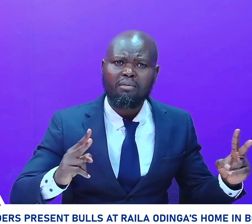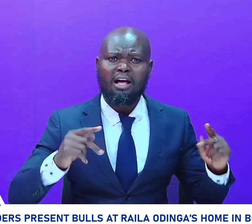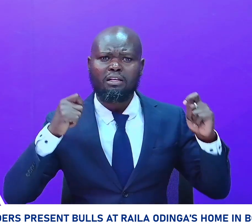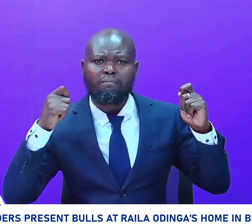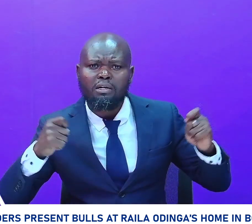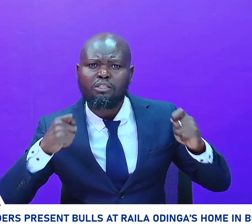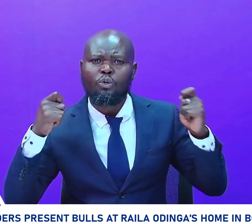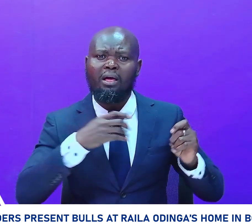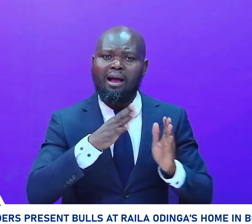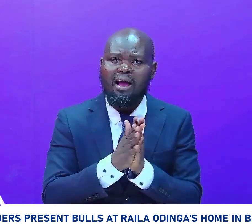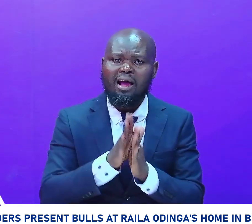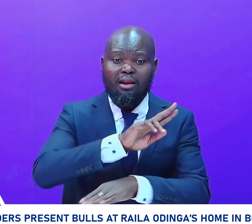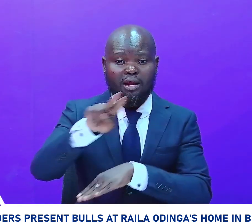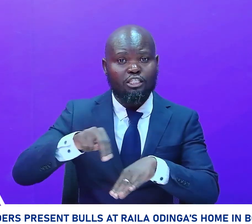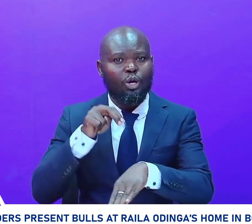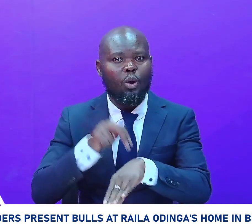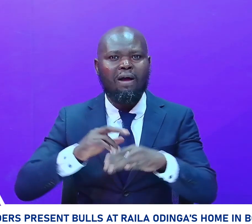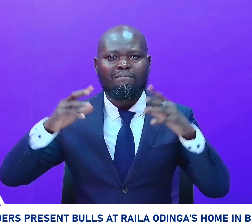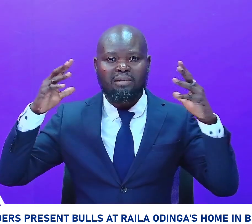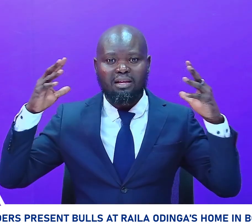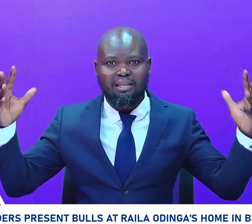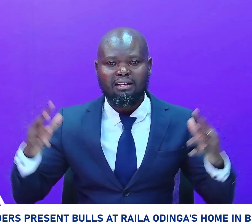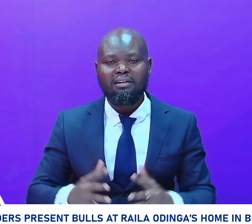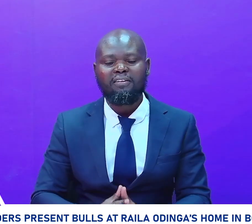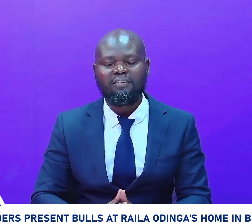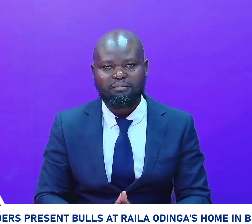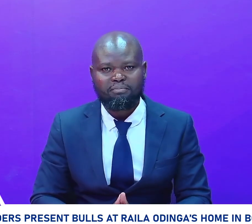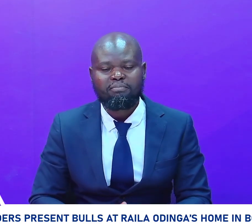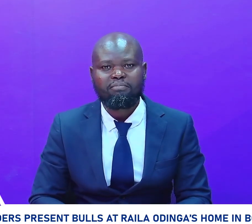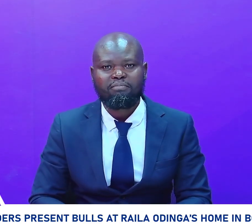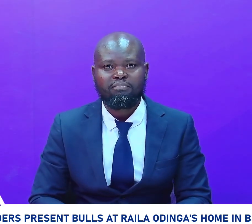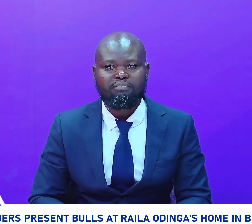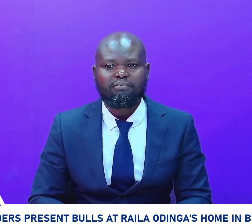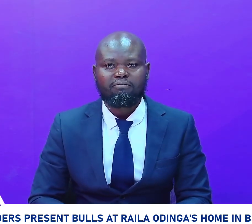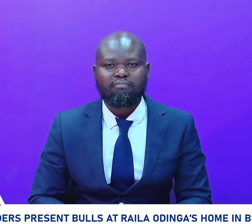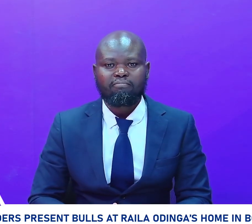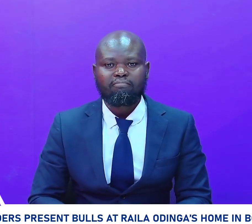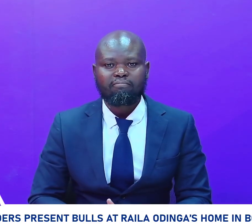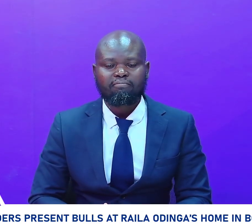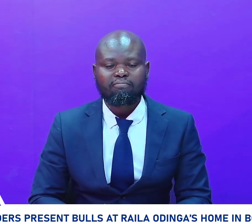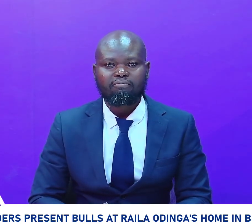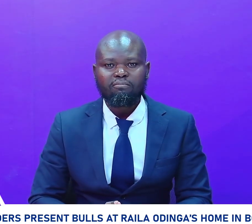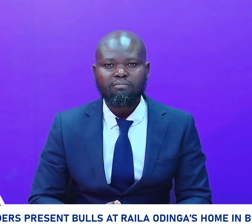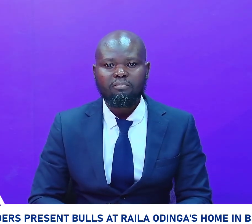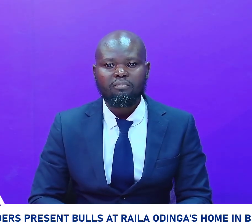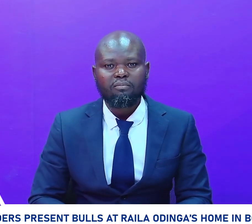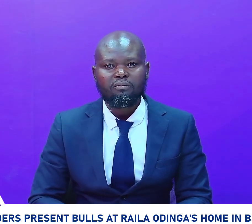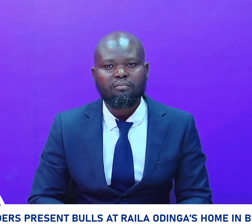honor for Odinga's contribution to the nation. Prime Cabinet Secretary Musalia Mudavadi led the elders in traditional ritual.